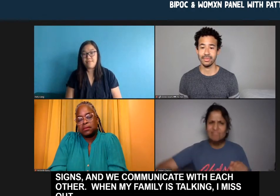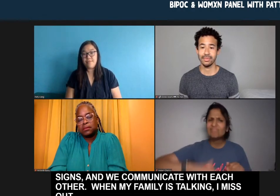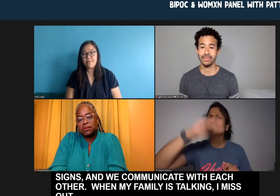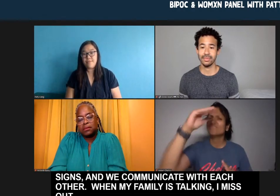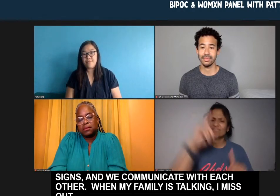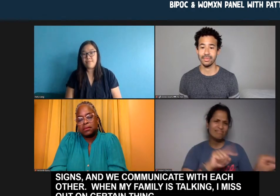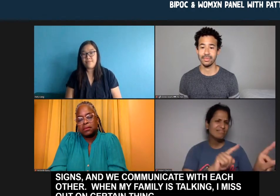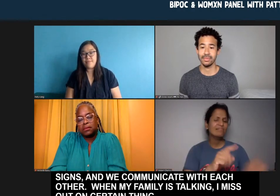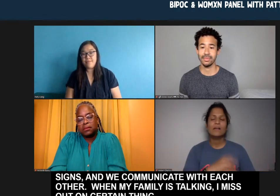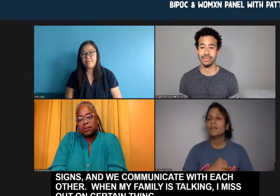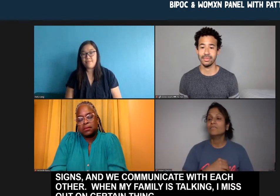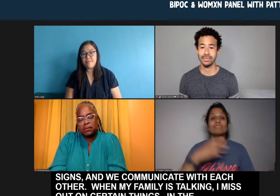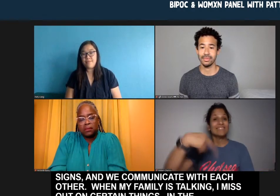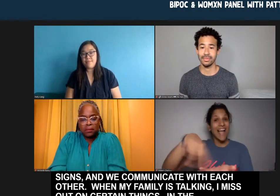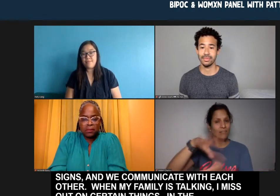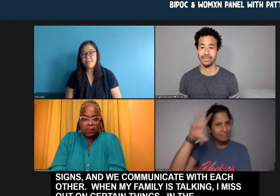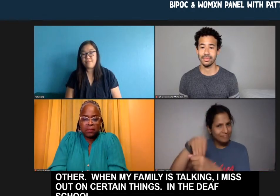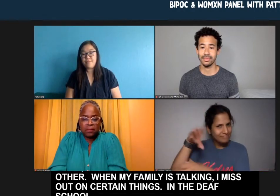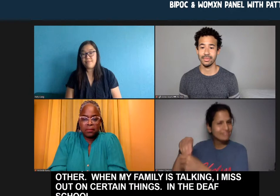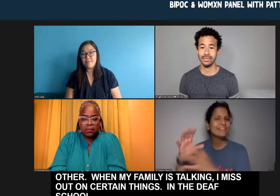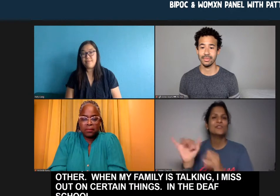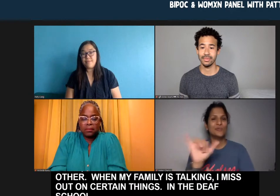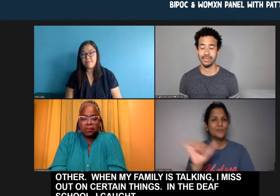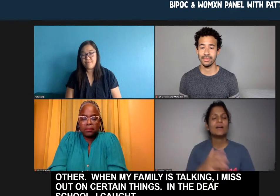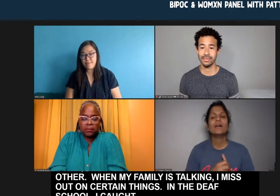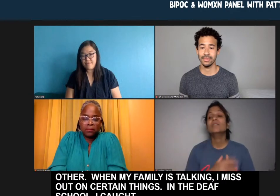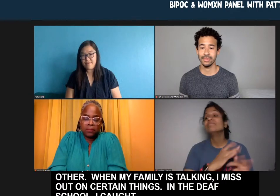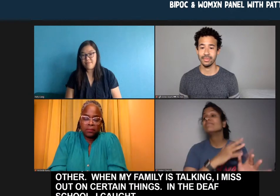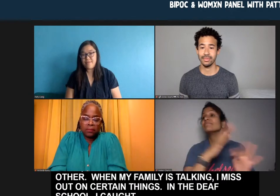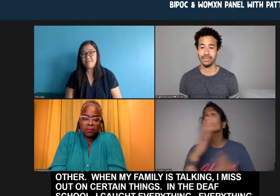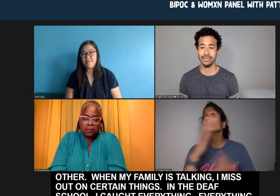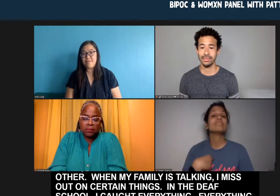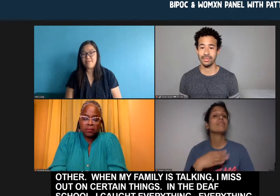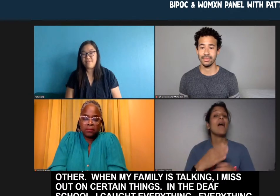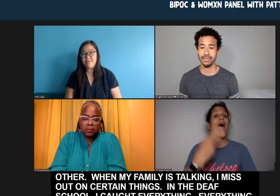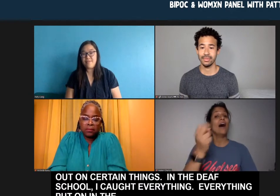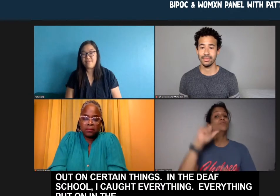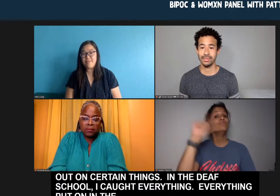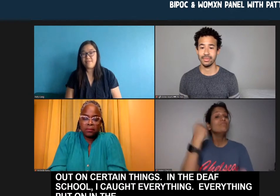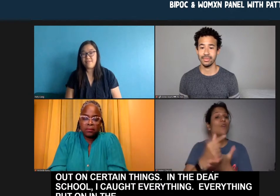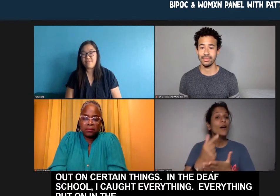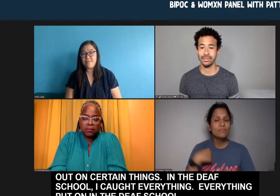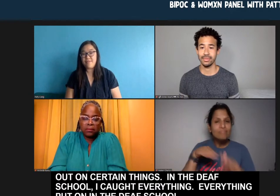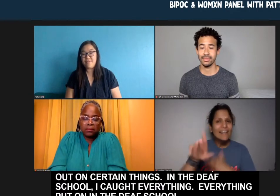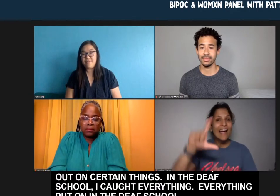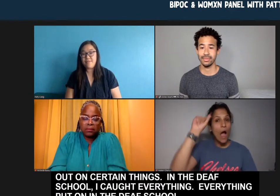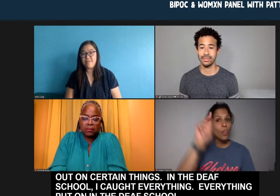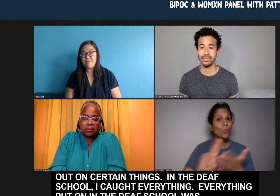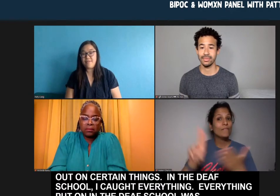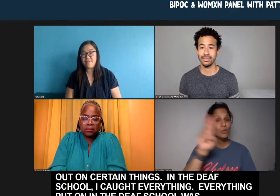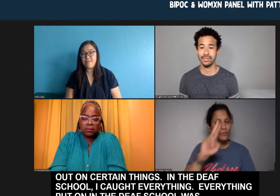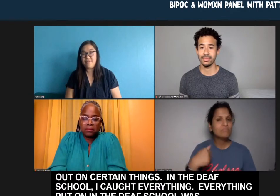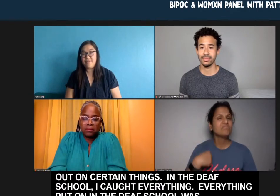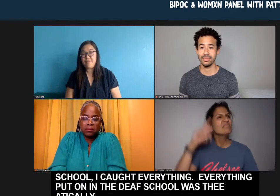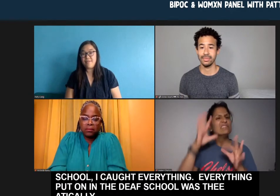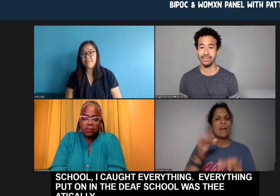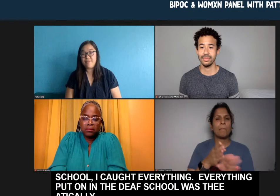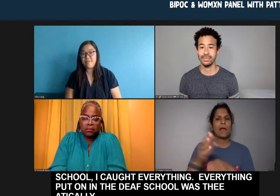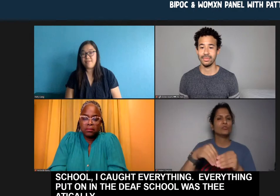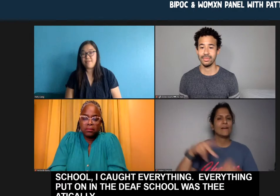So everything that was put on in the deaf school was theatrically, I fell in love with. And then I went to Gallaudet